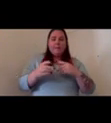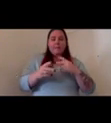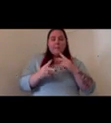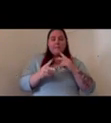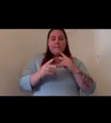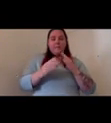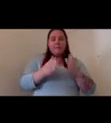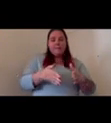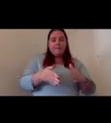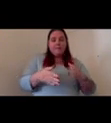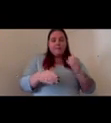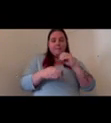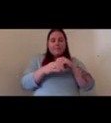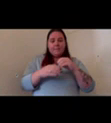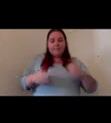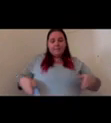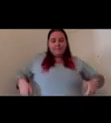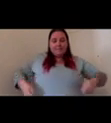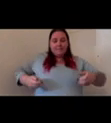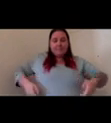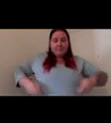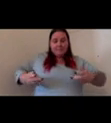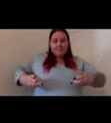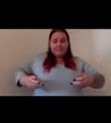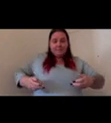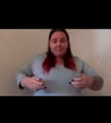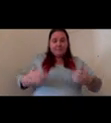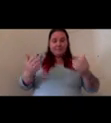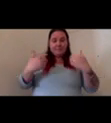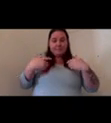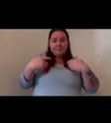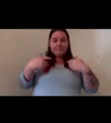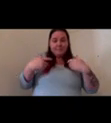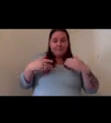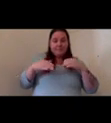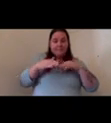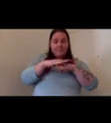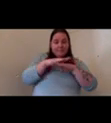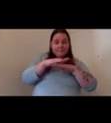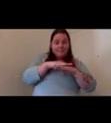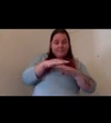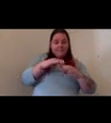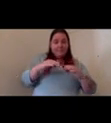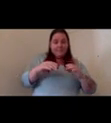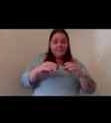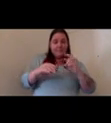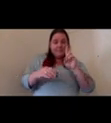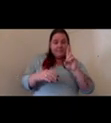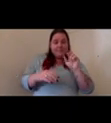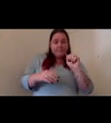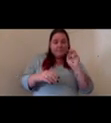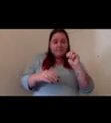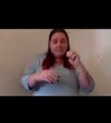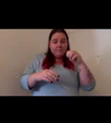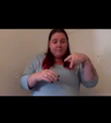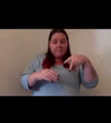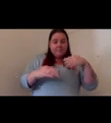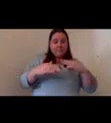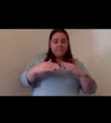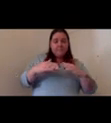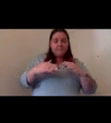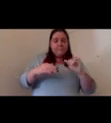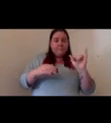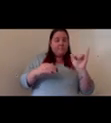Similar, for an example, a person in a wheelchair, they have access to